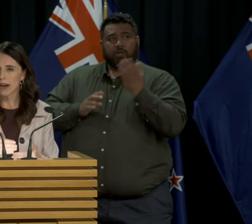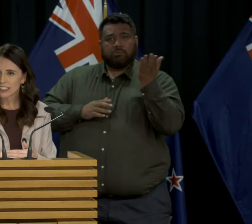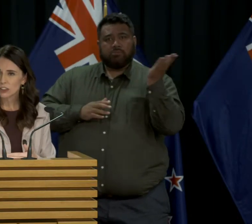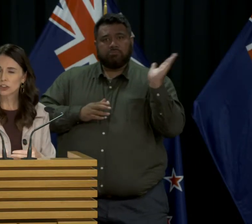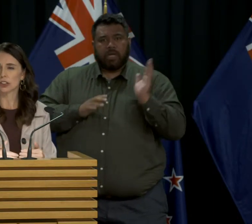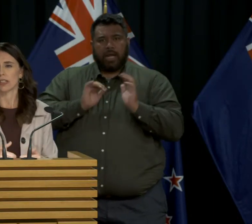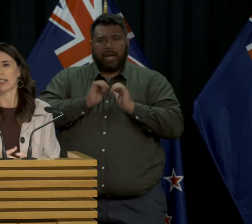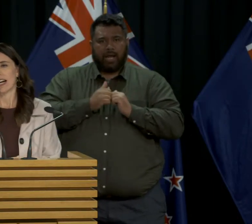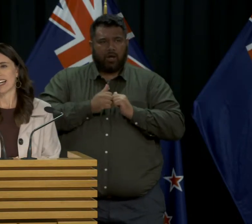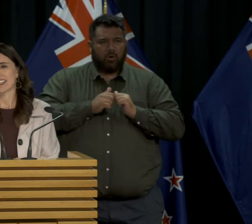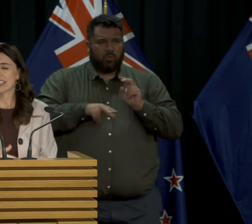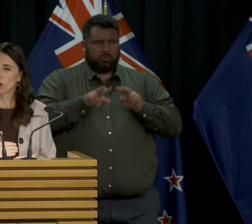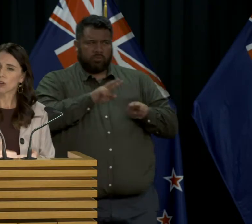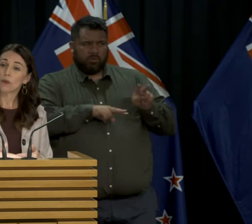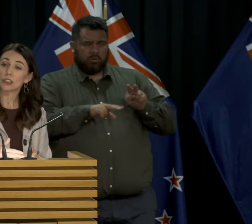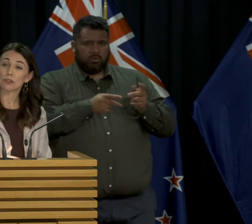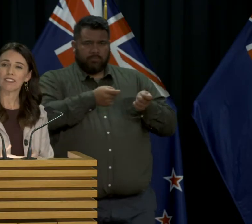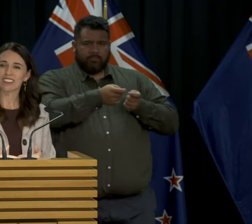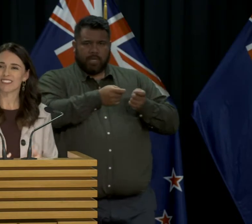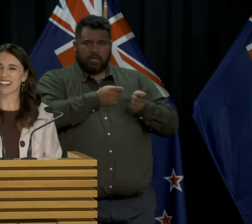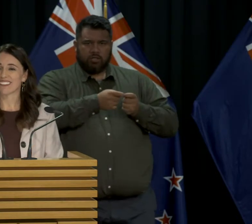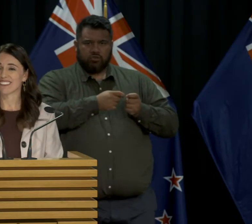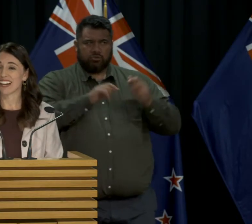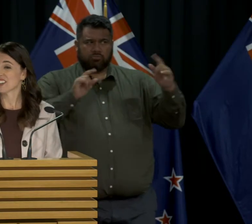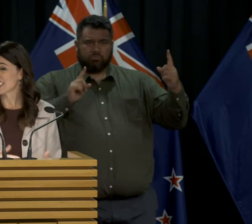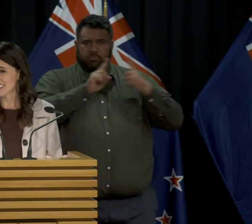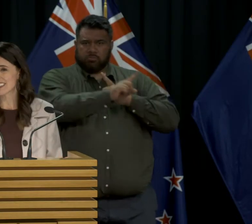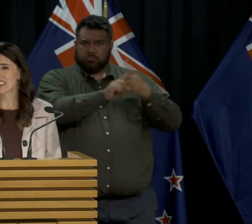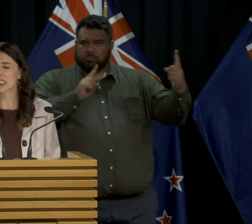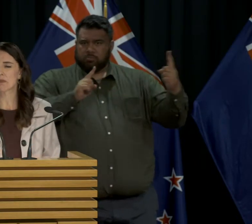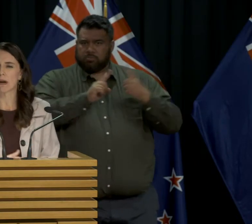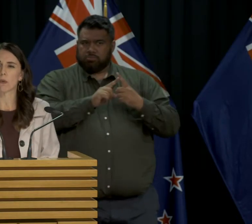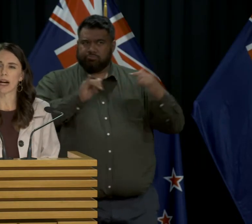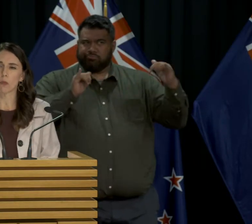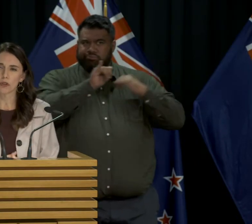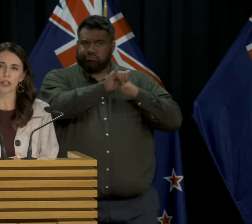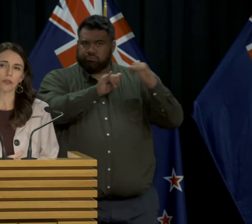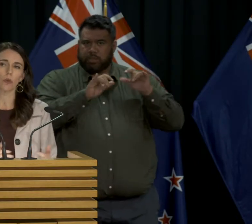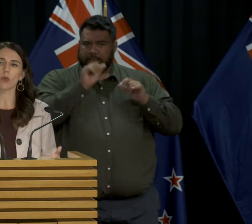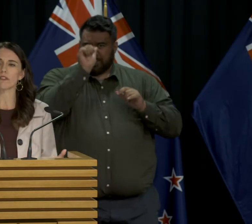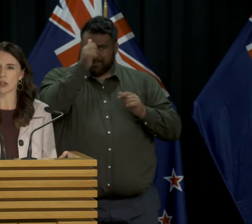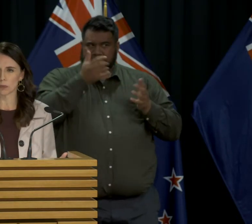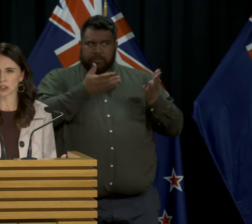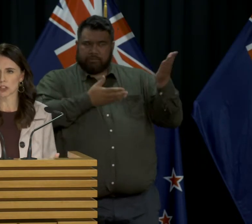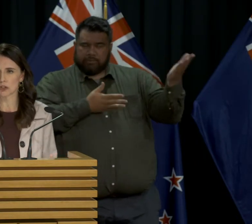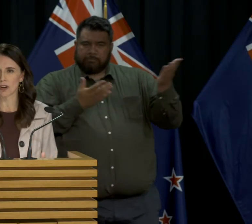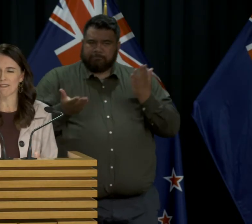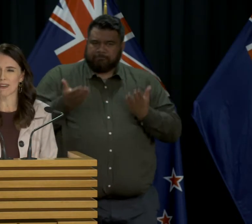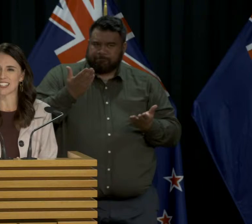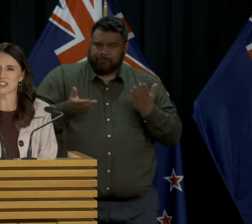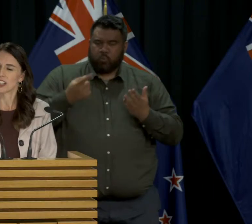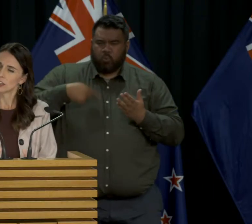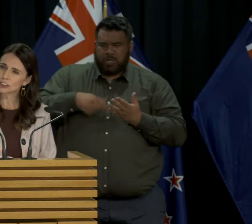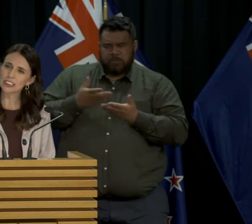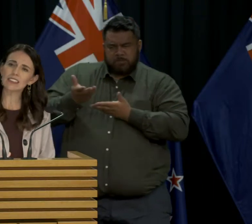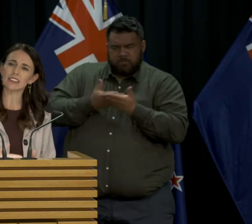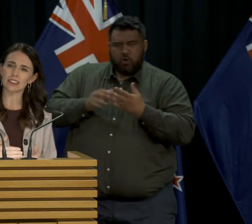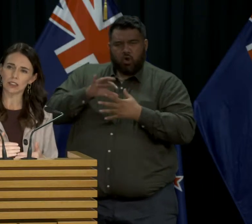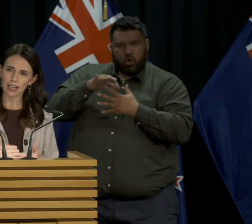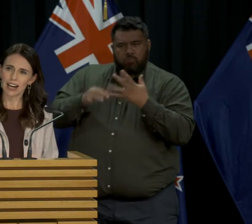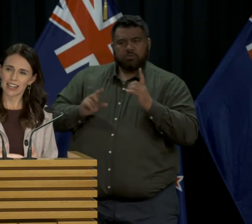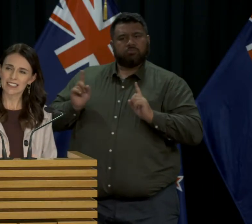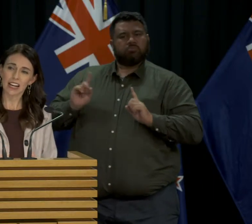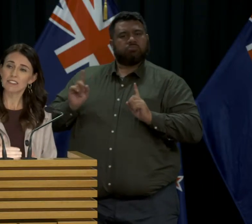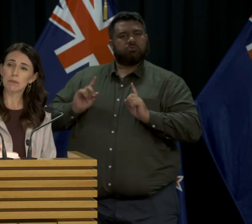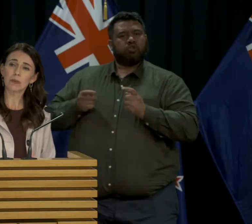we'll manage the ongoing travel of our citizens, but we are working through all of the options to try and manage New